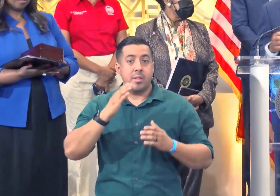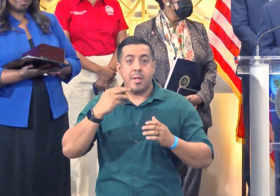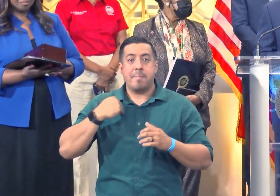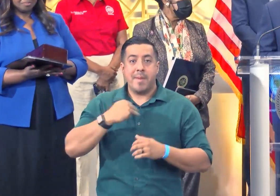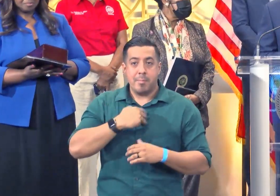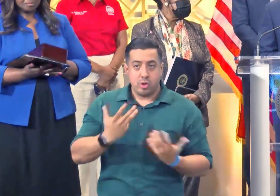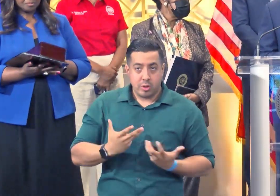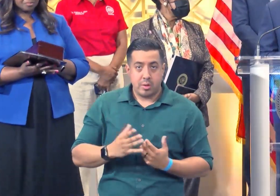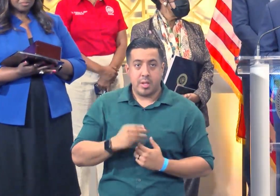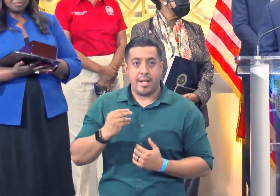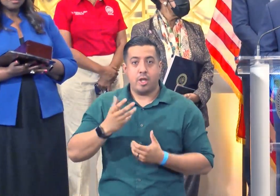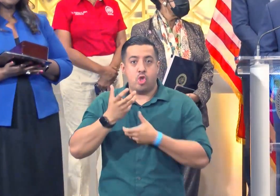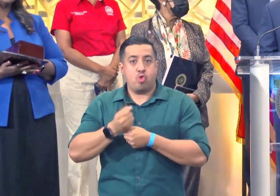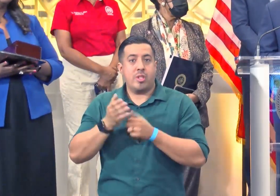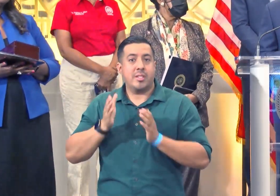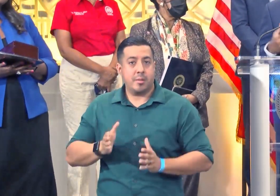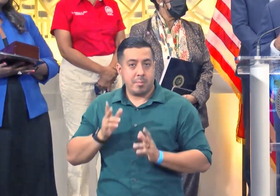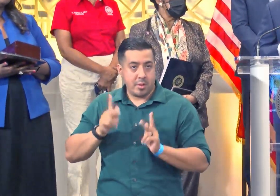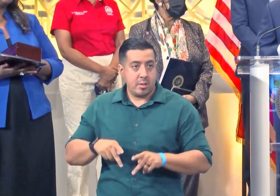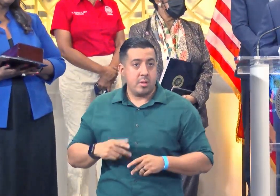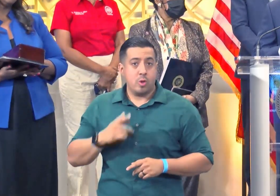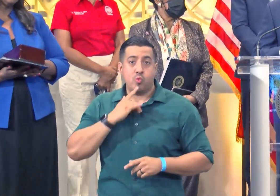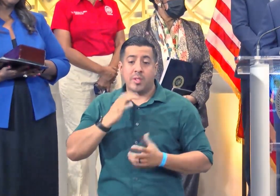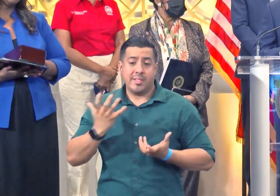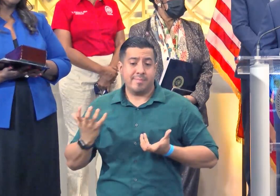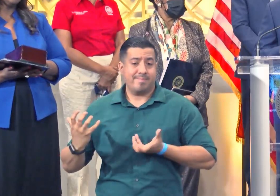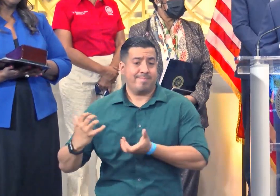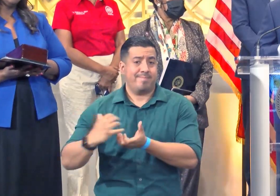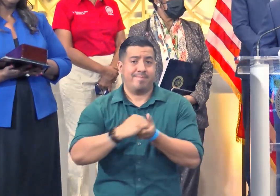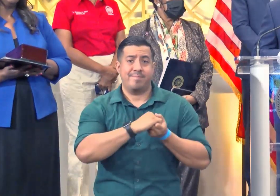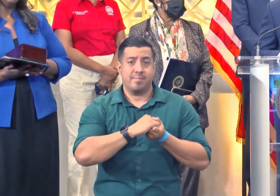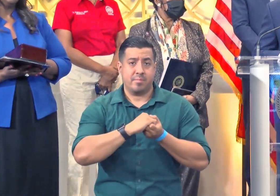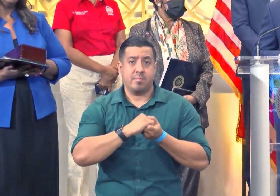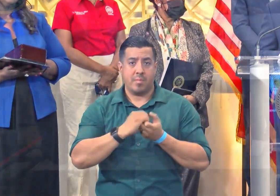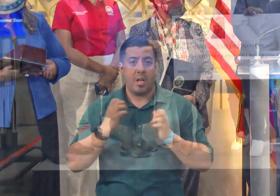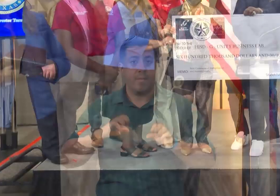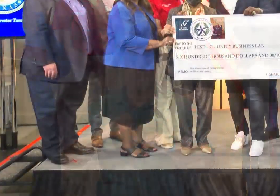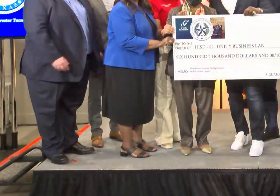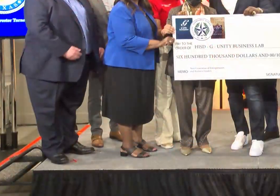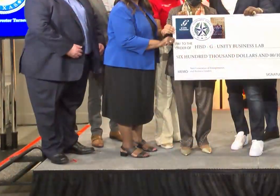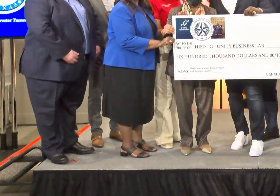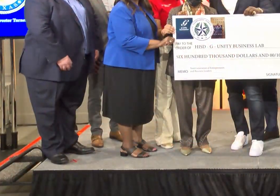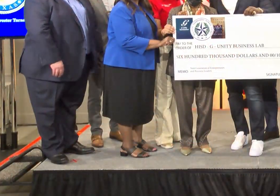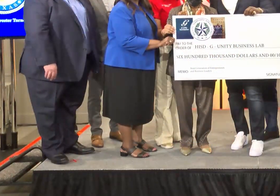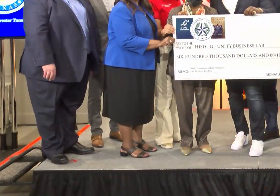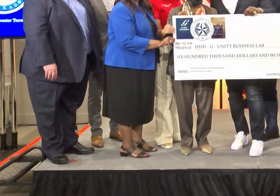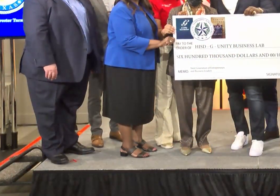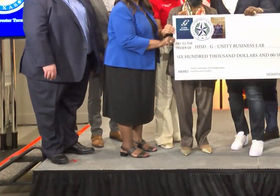trustees, it's a collaborative effort, and the best is yet to come.